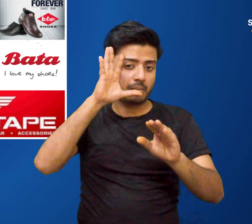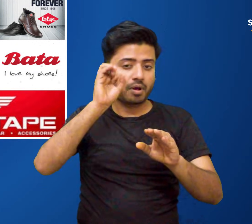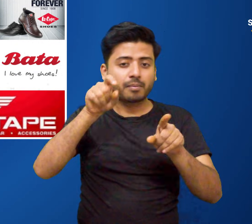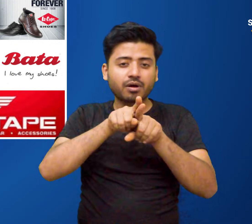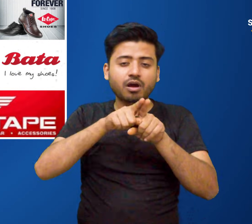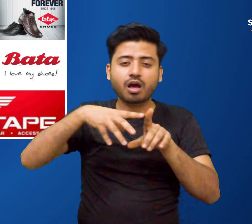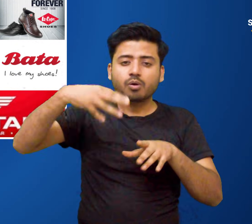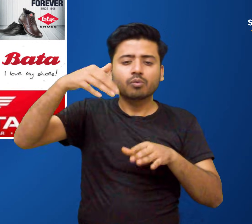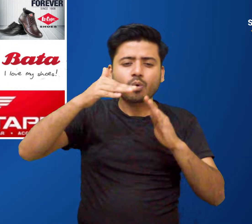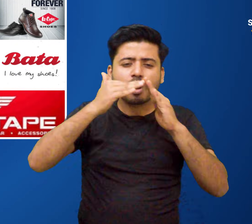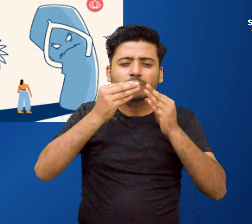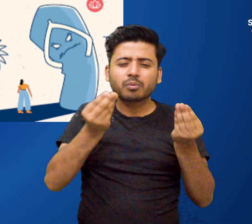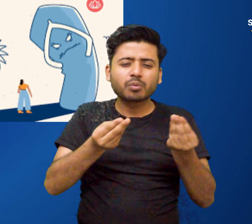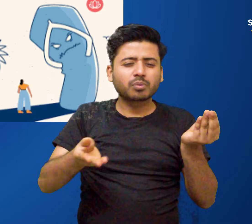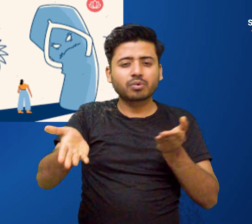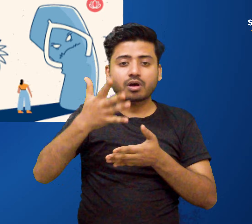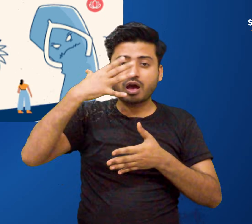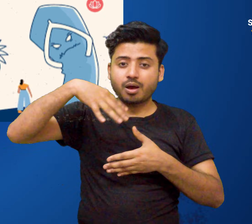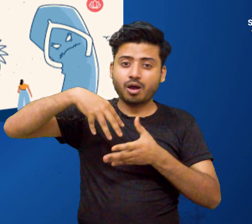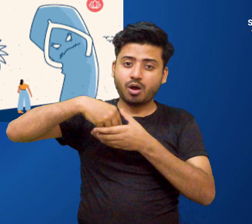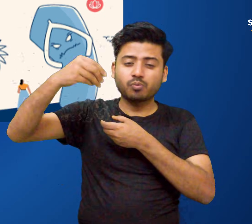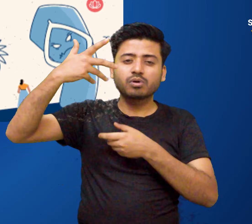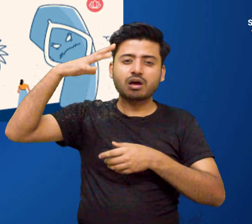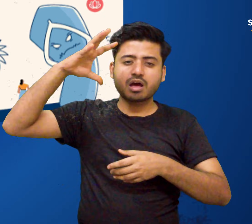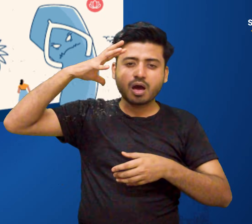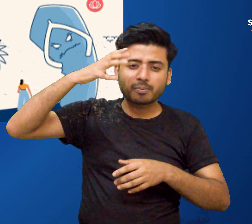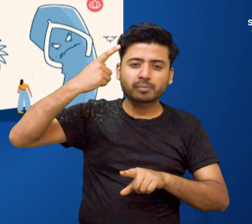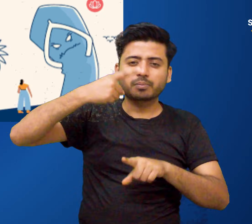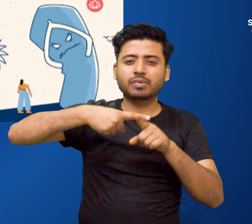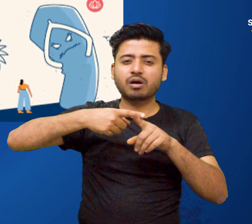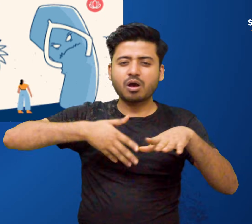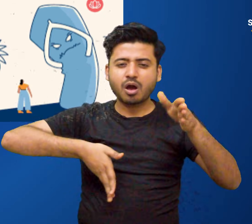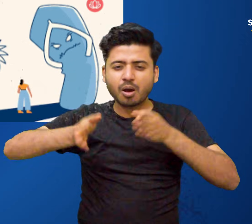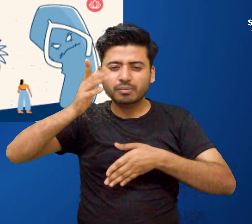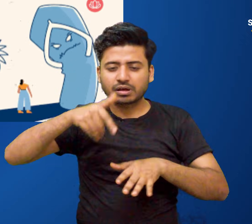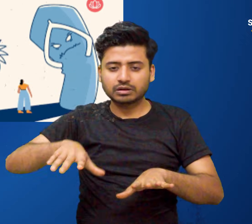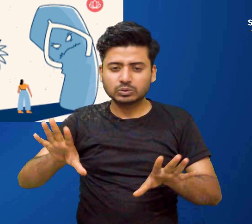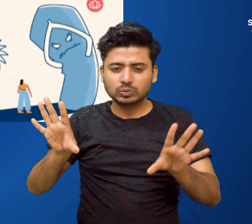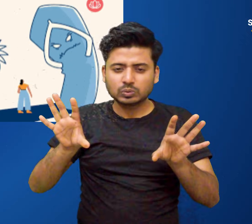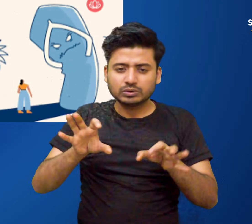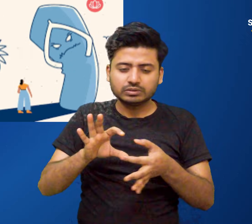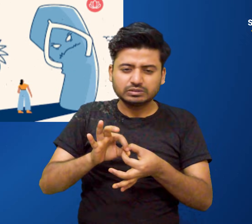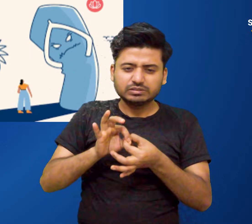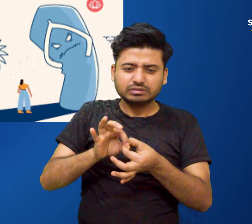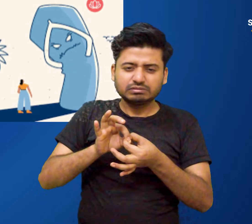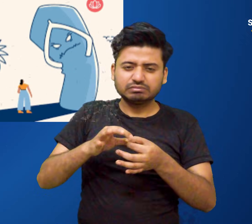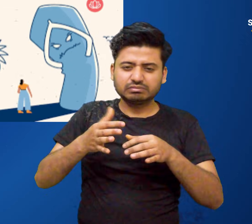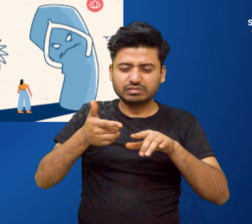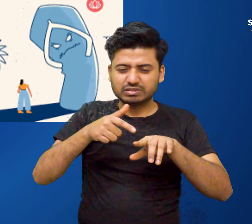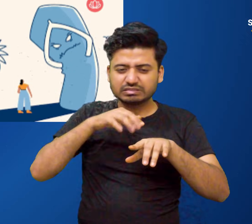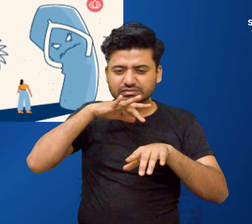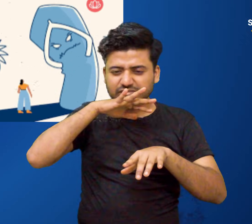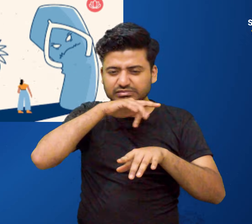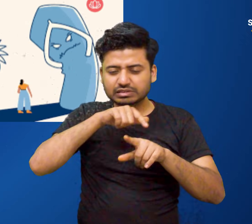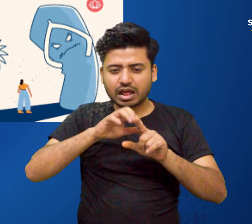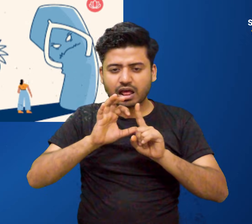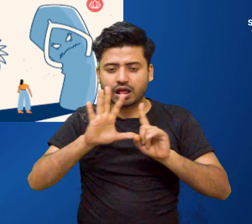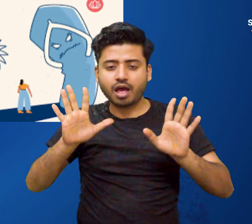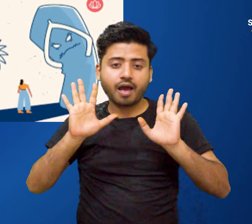176 degrees Fahrenheit, can cause it to release volatile organic compounds, VOCs. Everyday summer temperatures, sand or